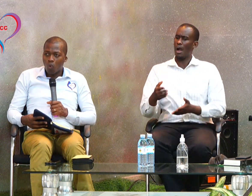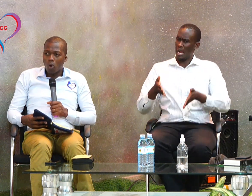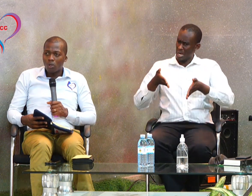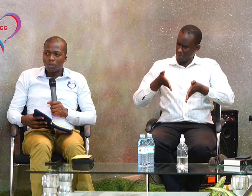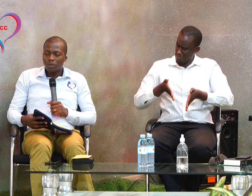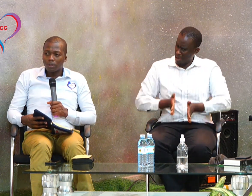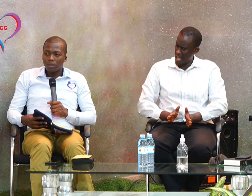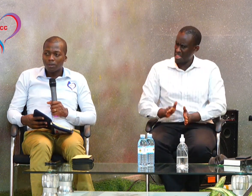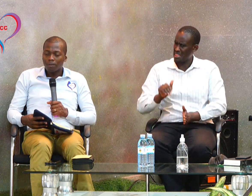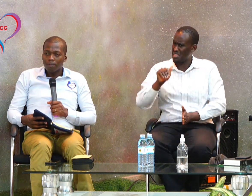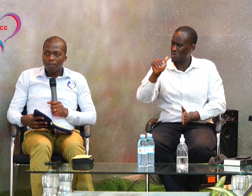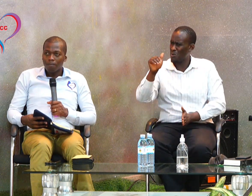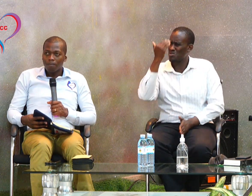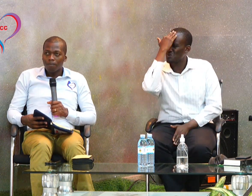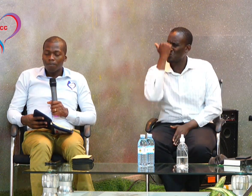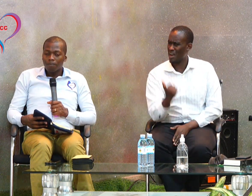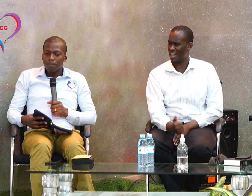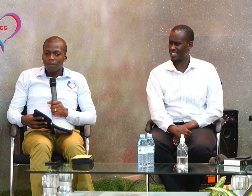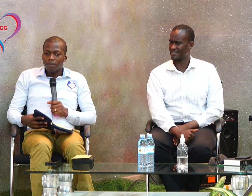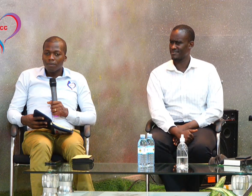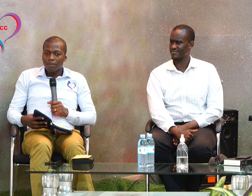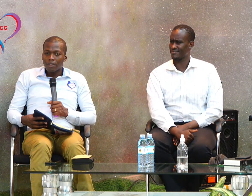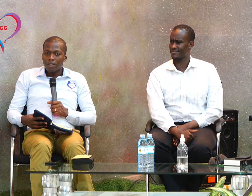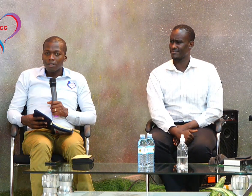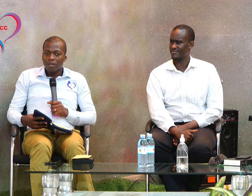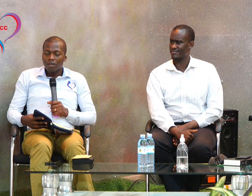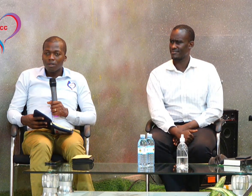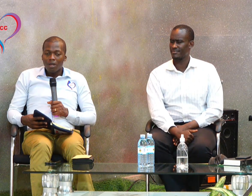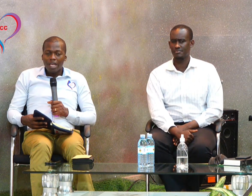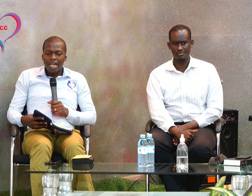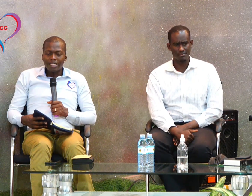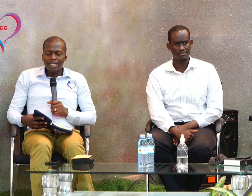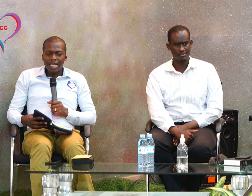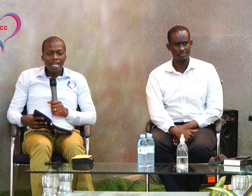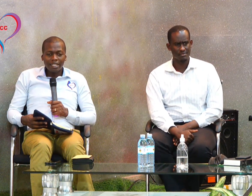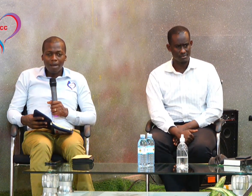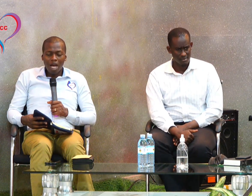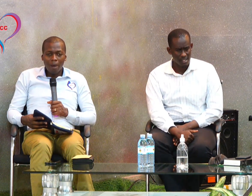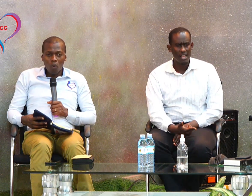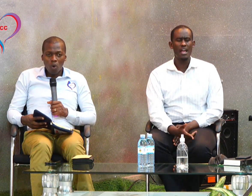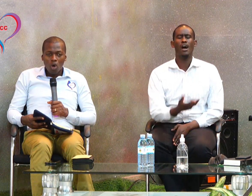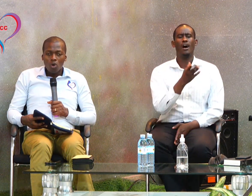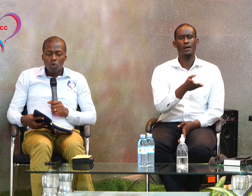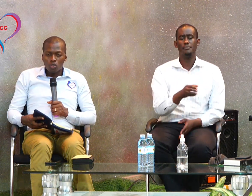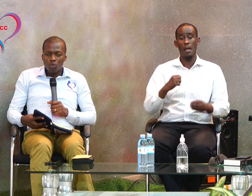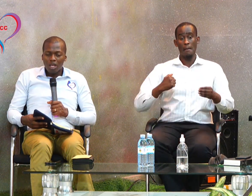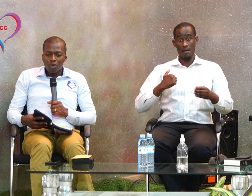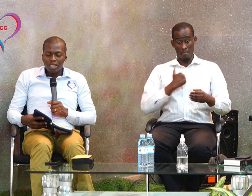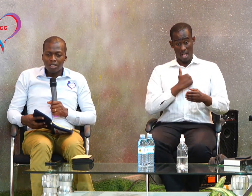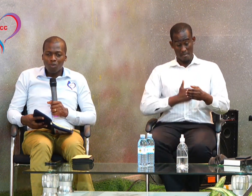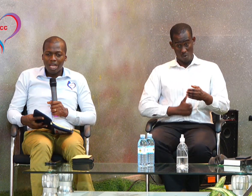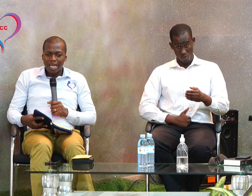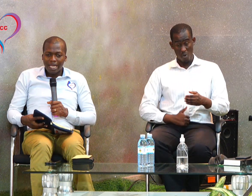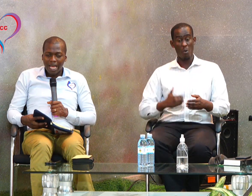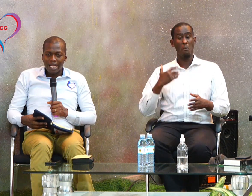What caused that woman to miss 9 months of periods? Era ki ekyaleetera maama wo okusubya